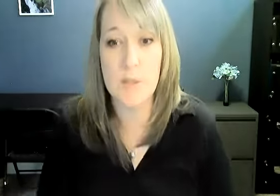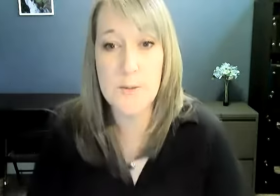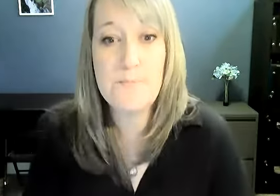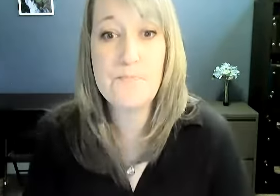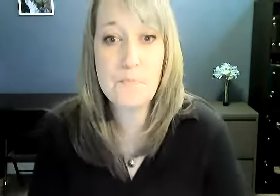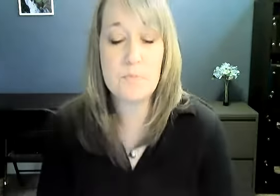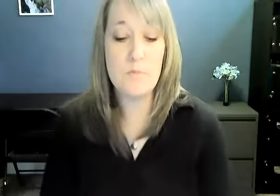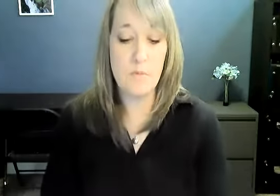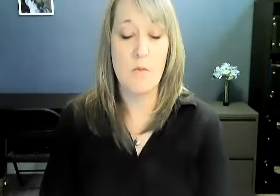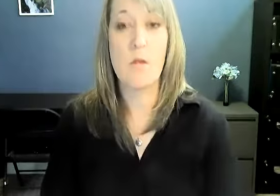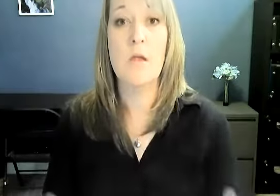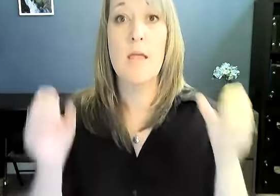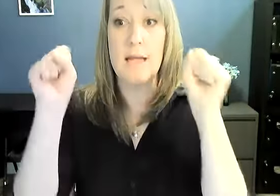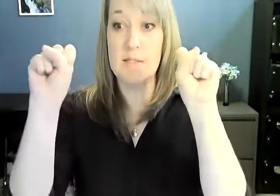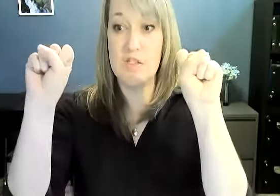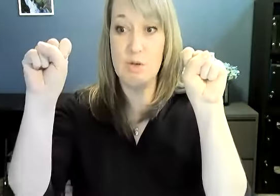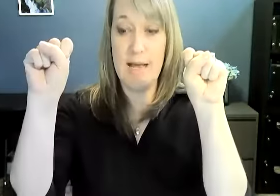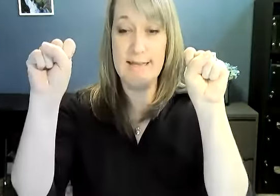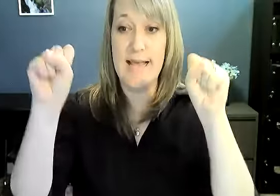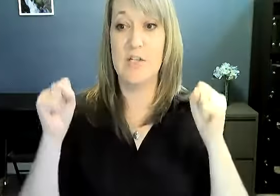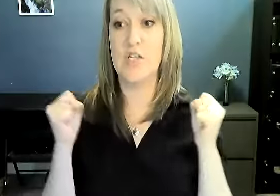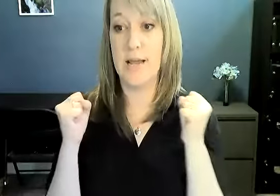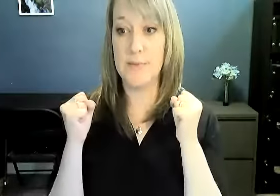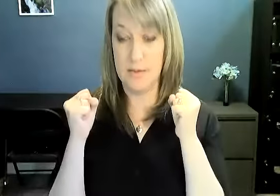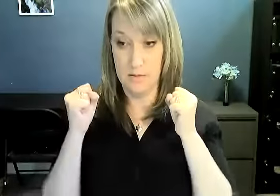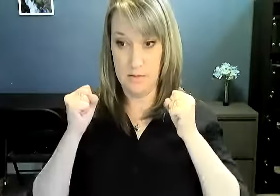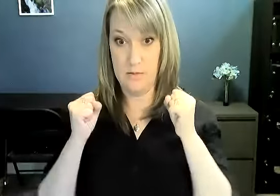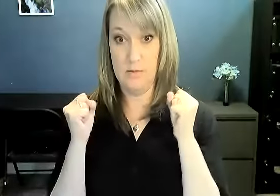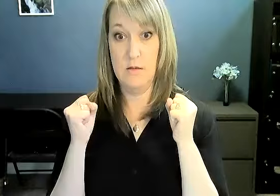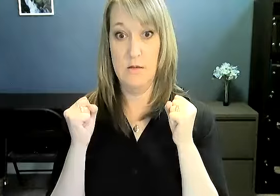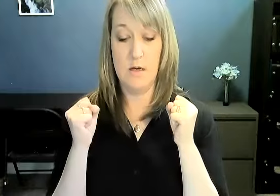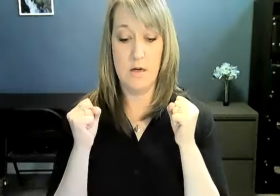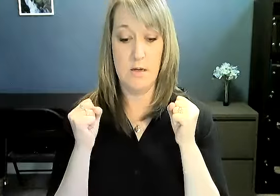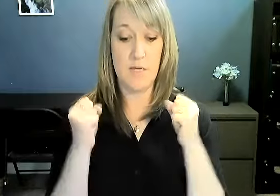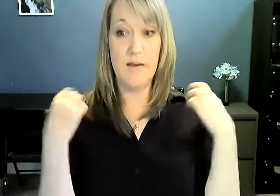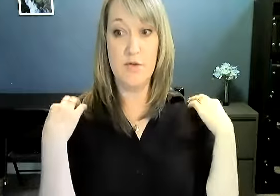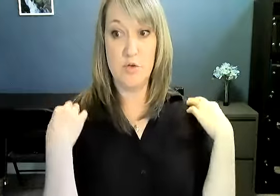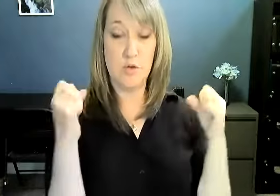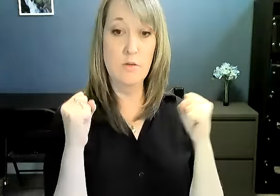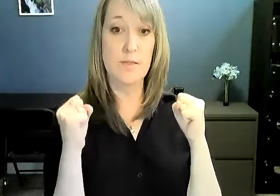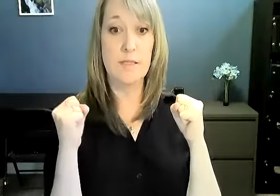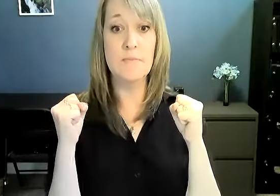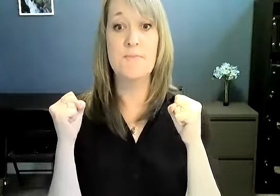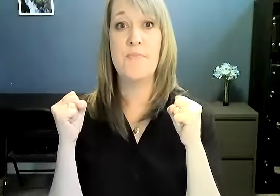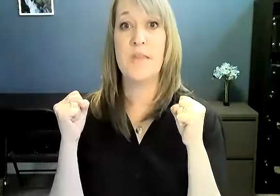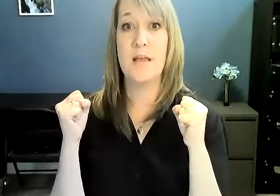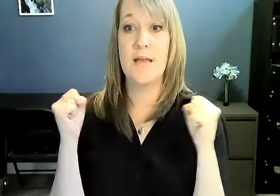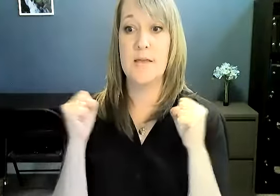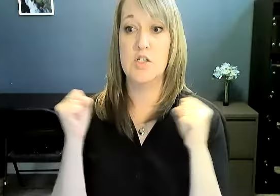Winter is 2 S hand shapes, kind of neutral here, and then